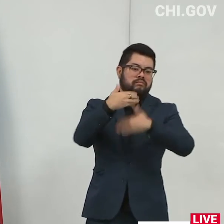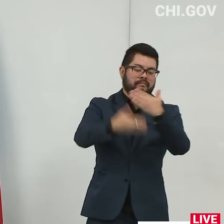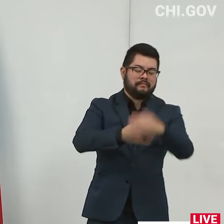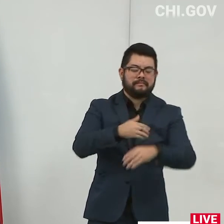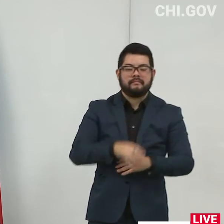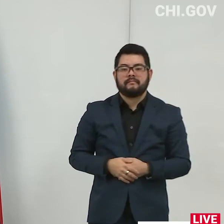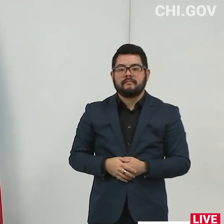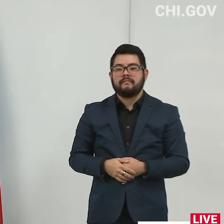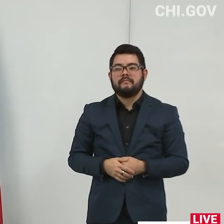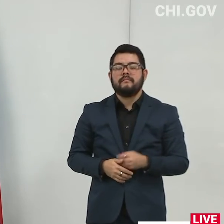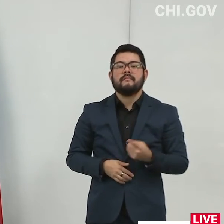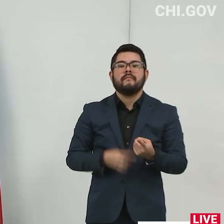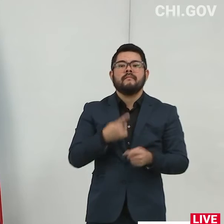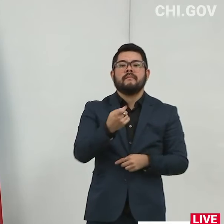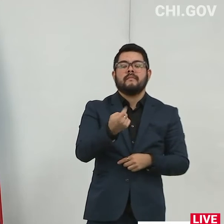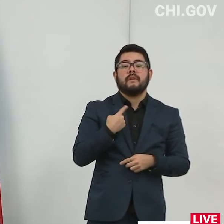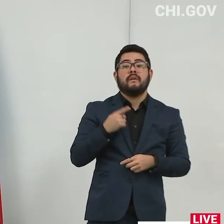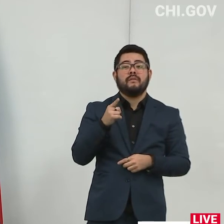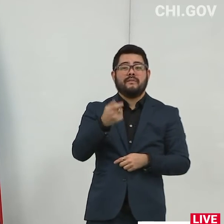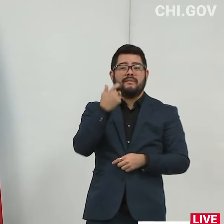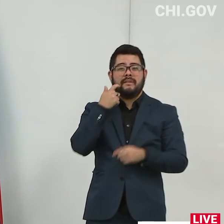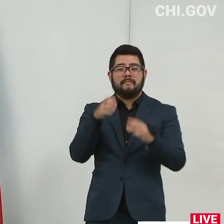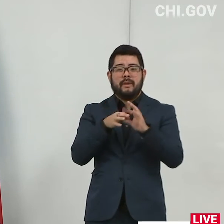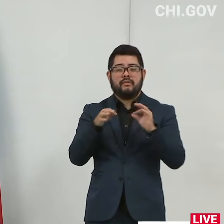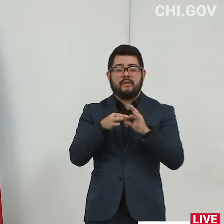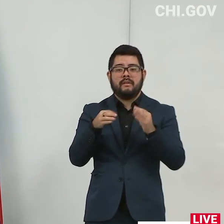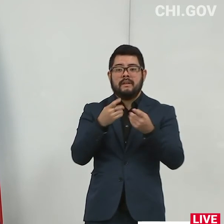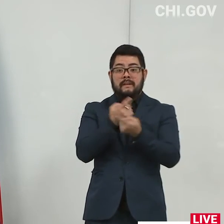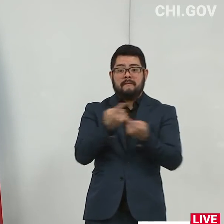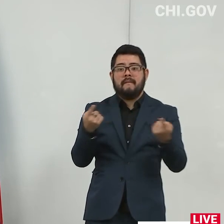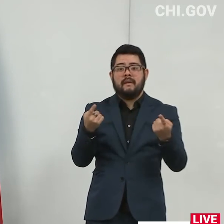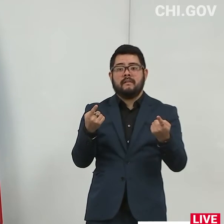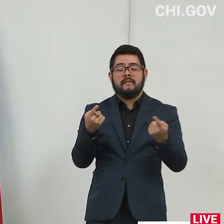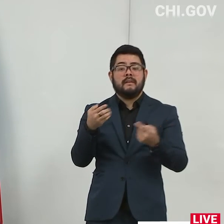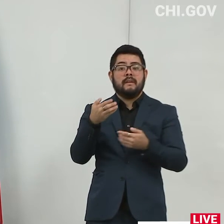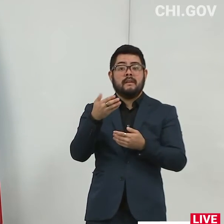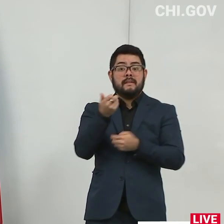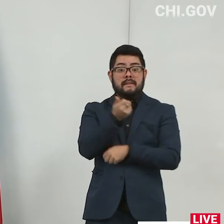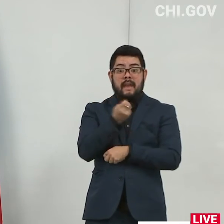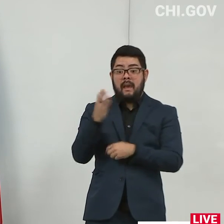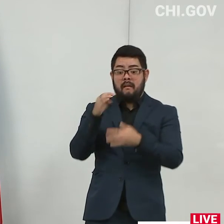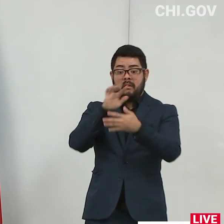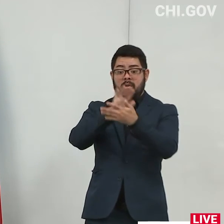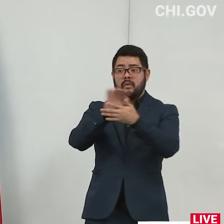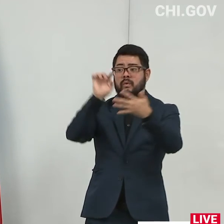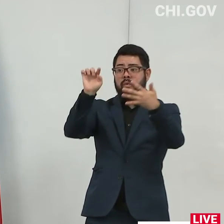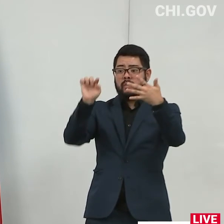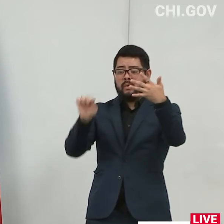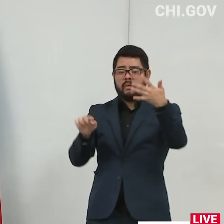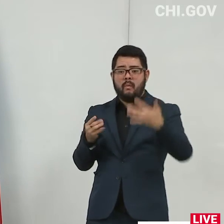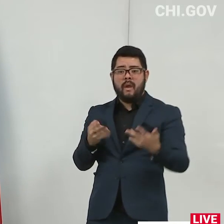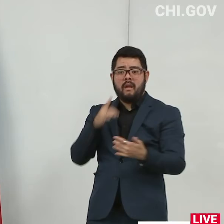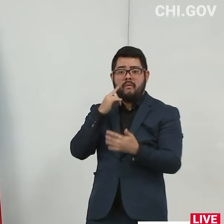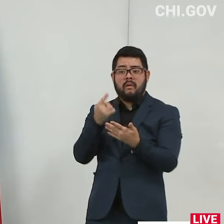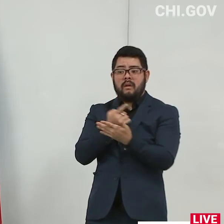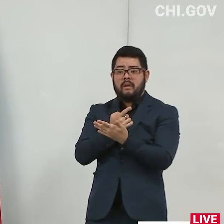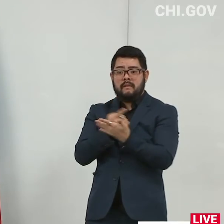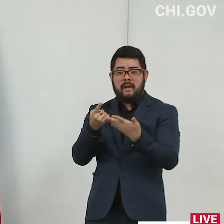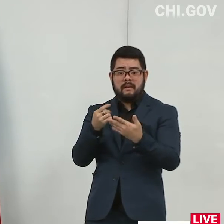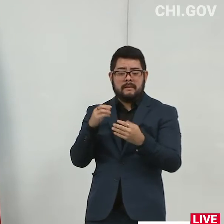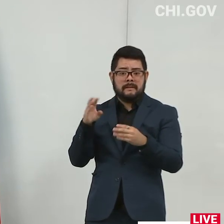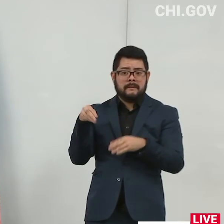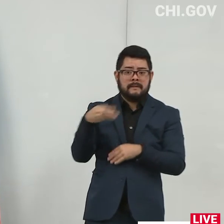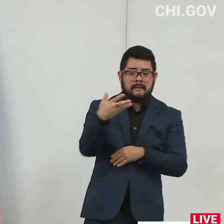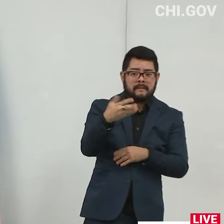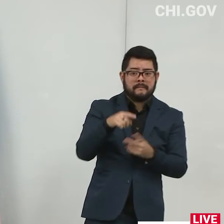issue of devices. Some schools, are they still waiting for these devices to be delivered? Sarah Karp saying that she's